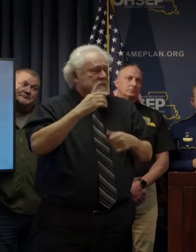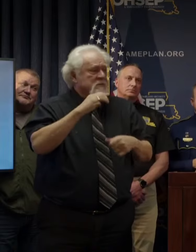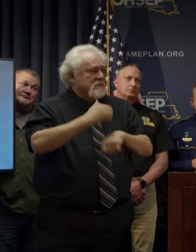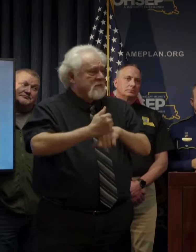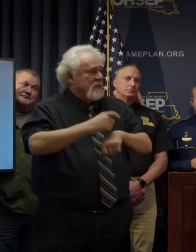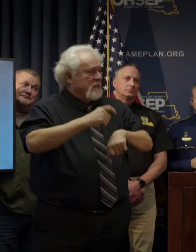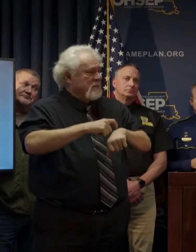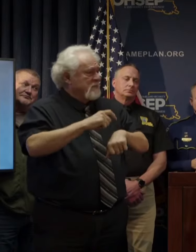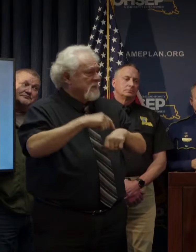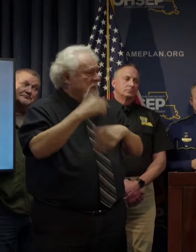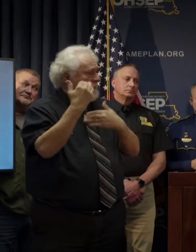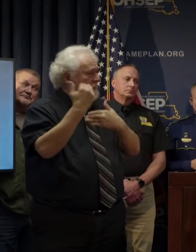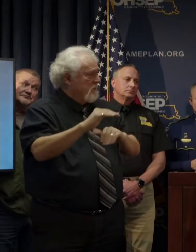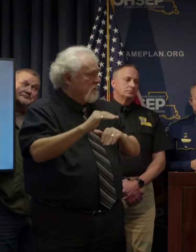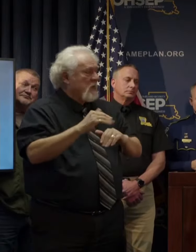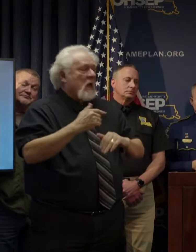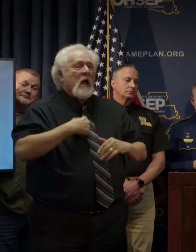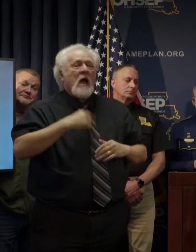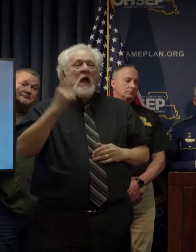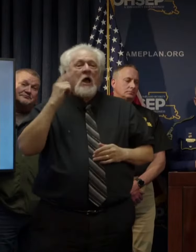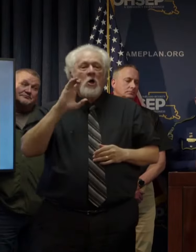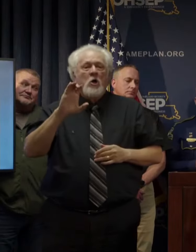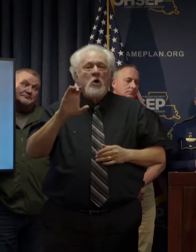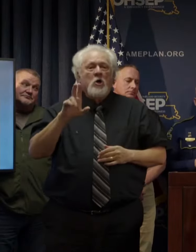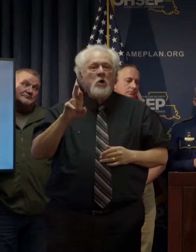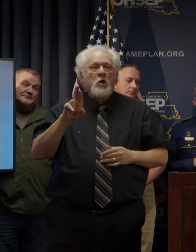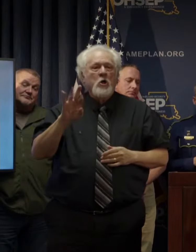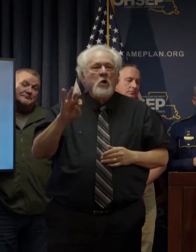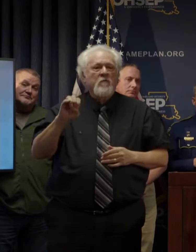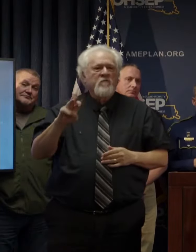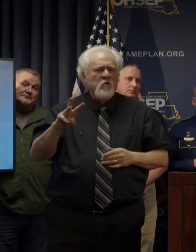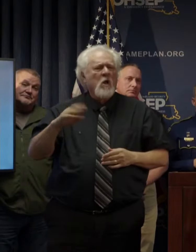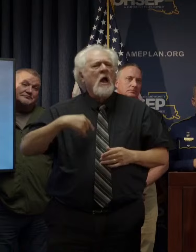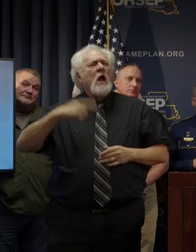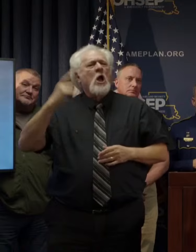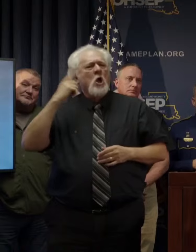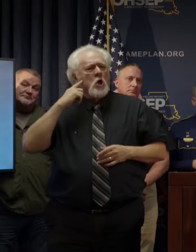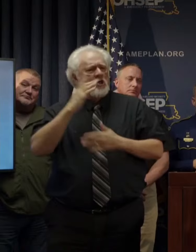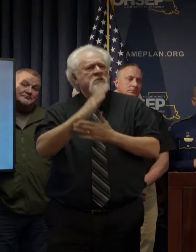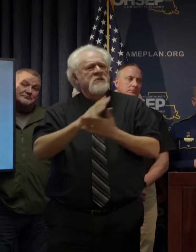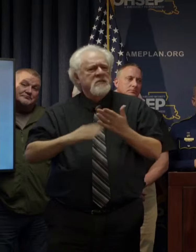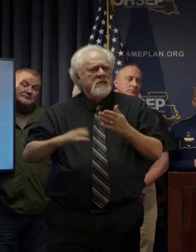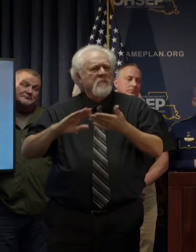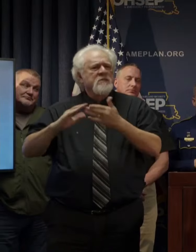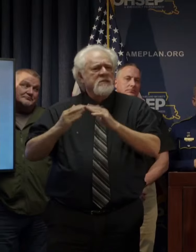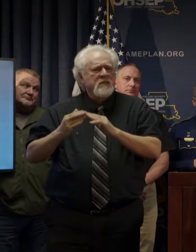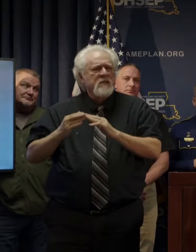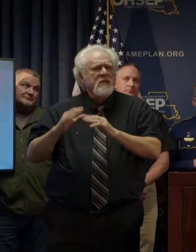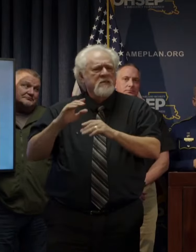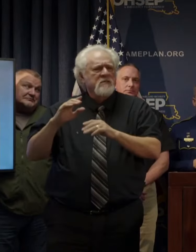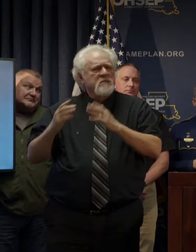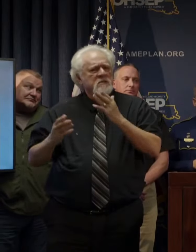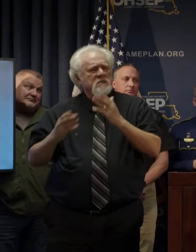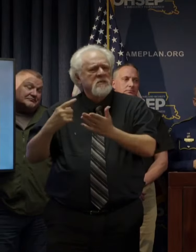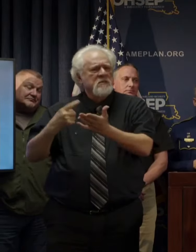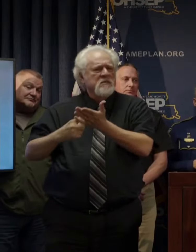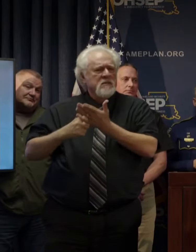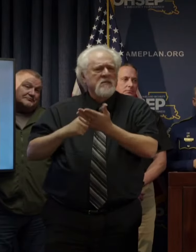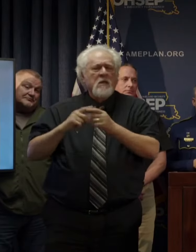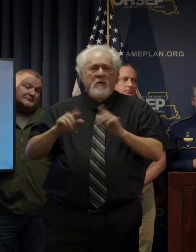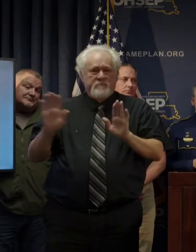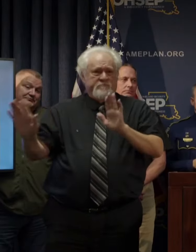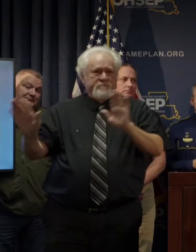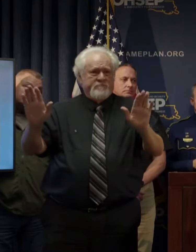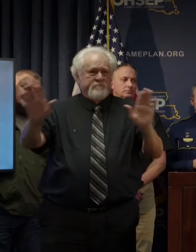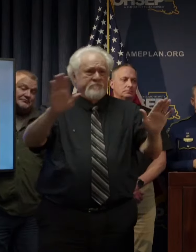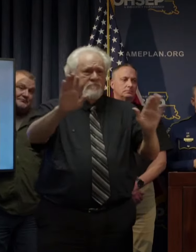being on the roads? I heard that there are some municipalities that are talking about some curfews. Again, I would leave that up to